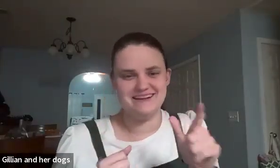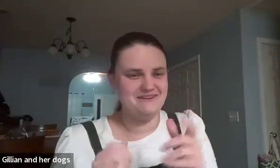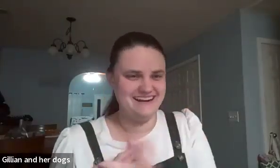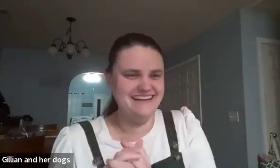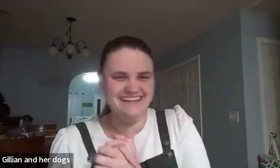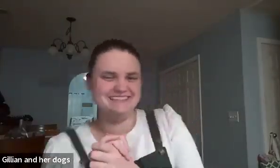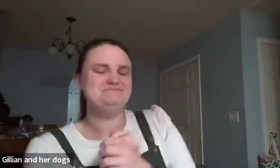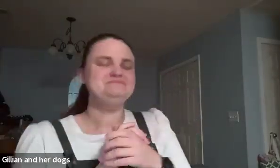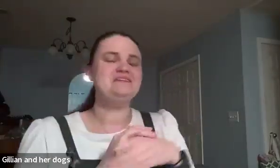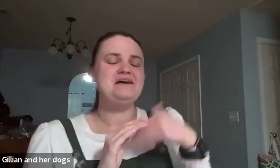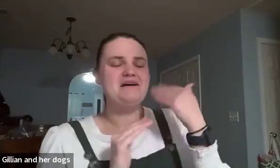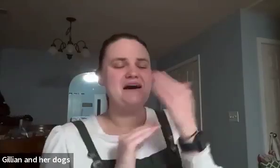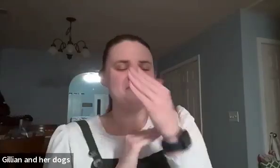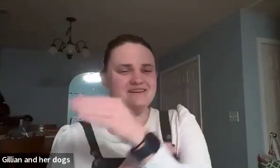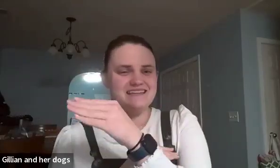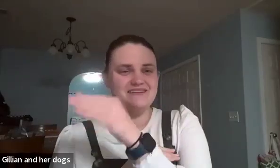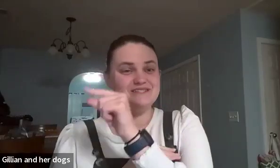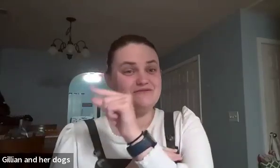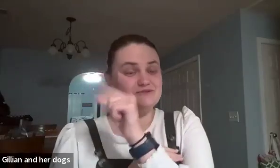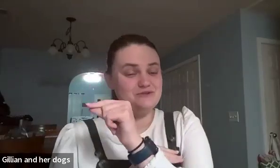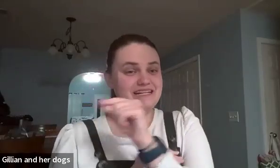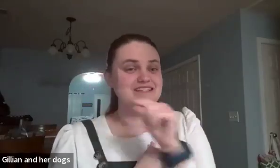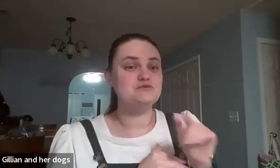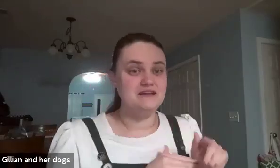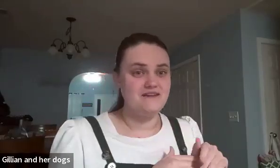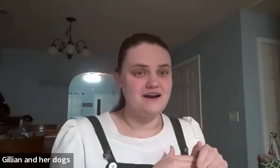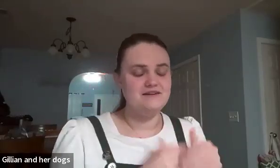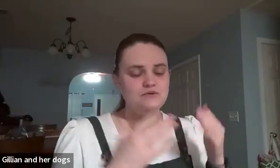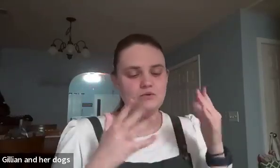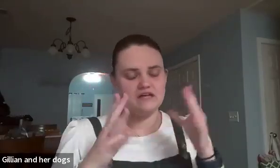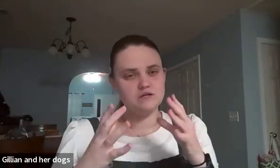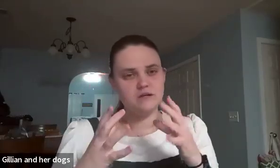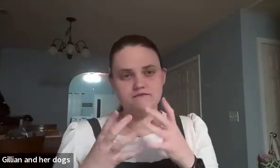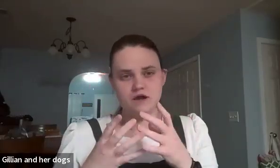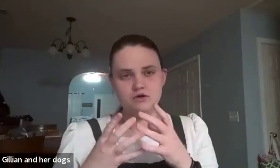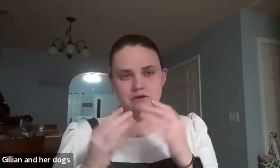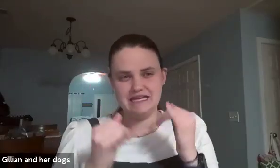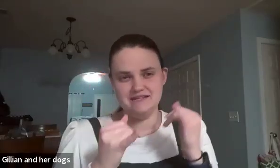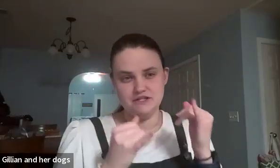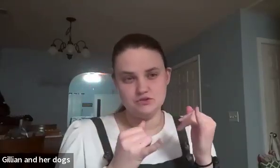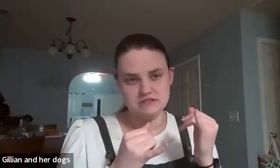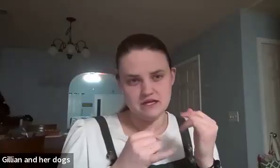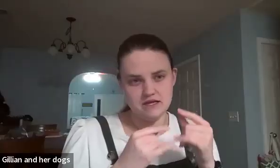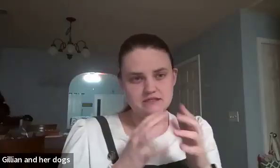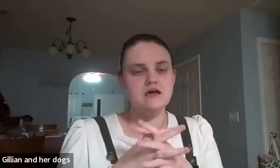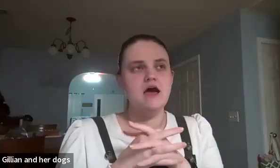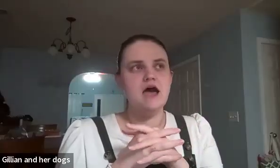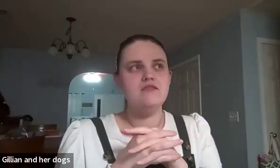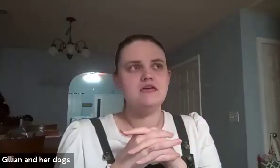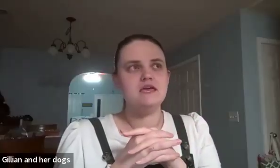ASL already. What I was saying, so from 20 to 25, that's going to be our final individual signs. And then